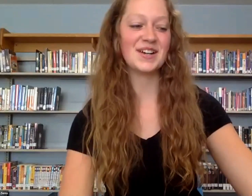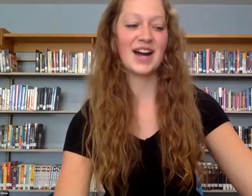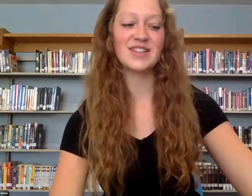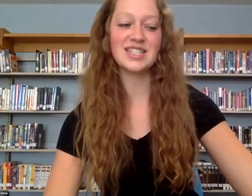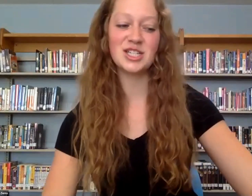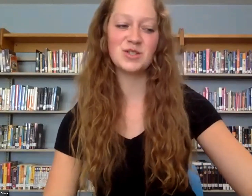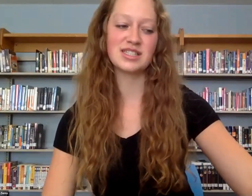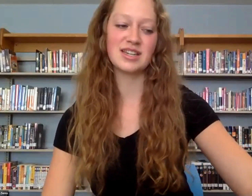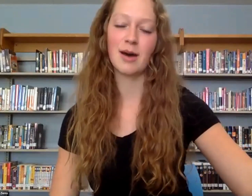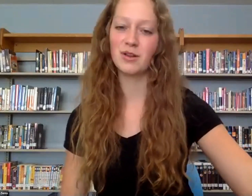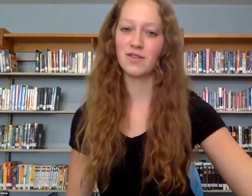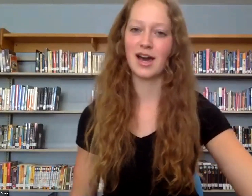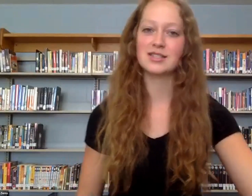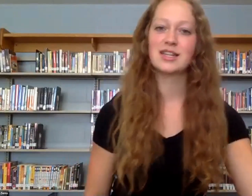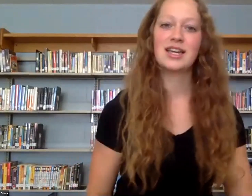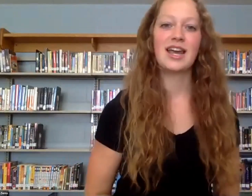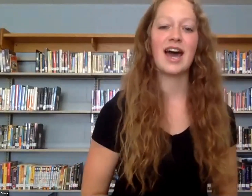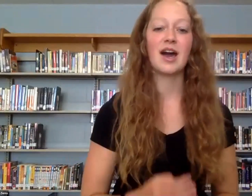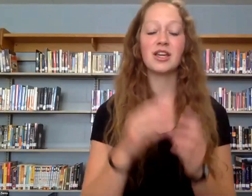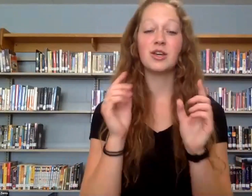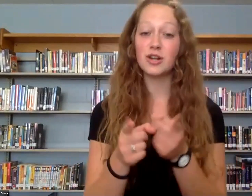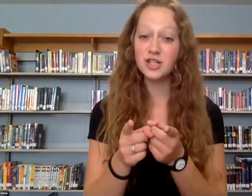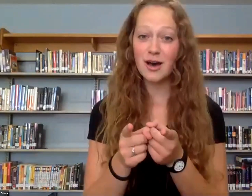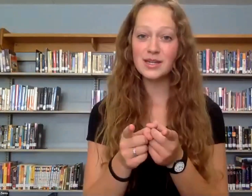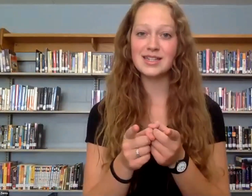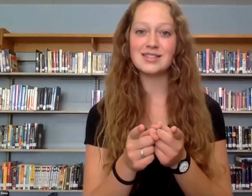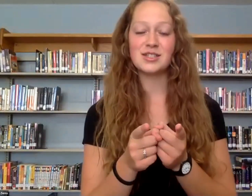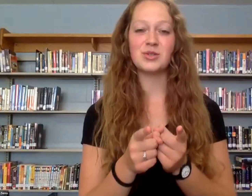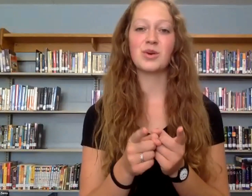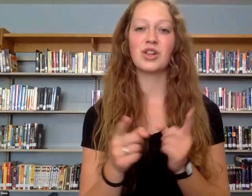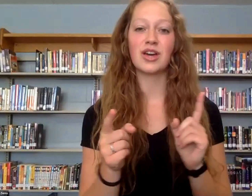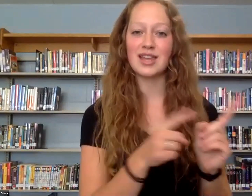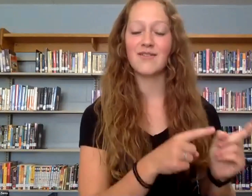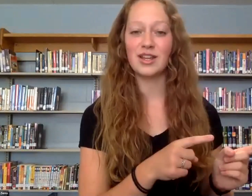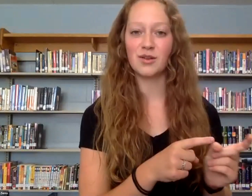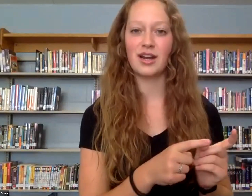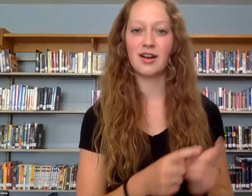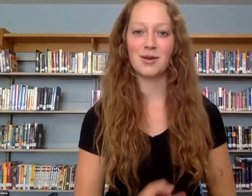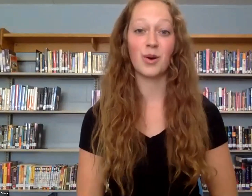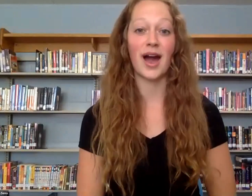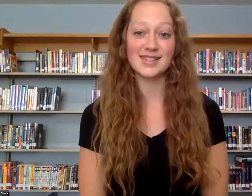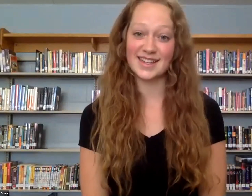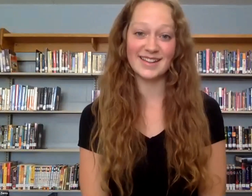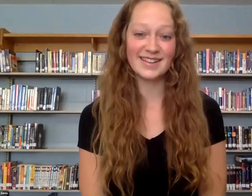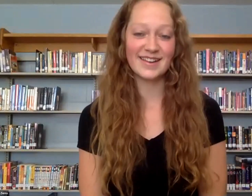I'm going to teach you just a couple of lines. And your job is to look at that video later and practice it,